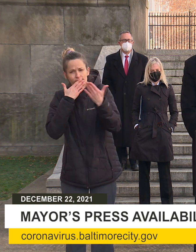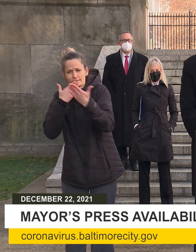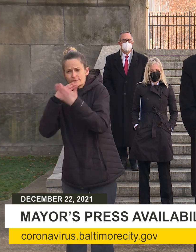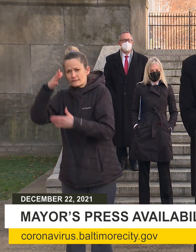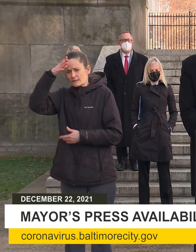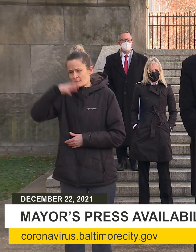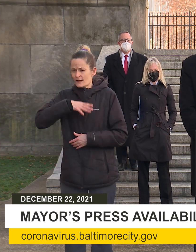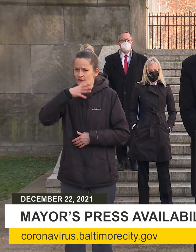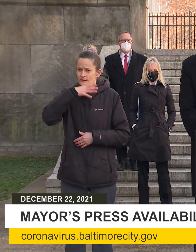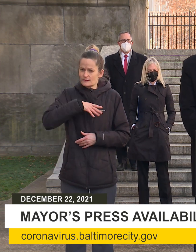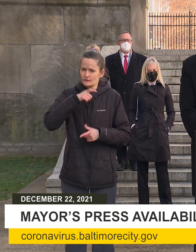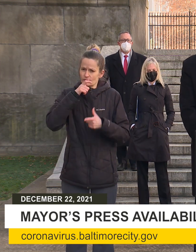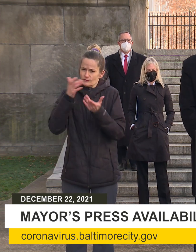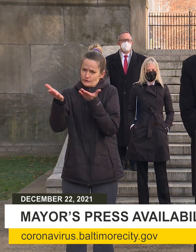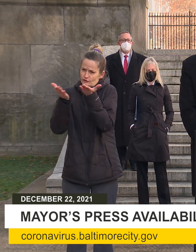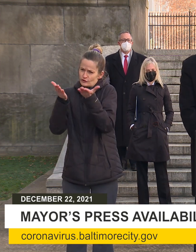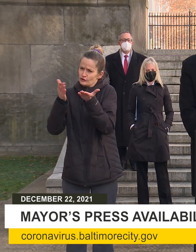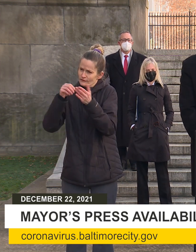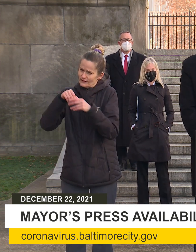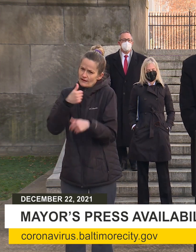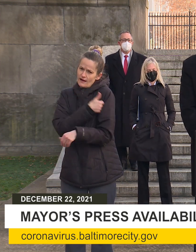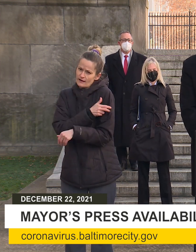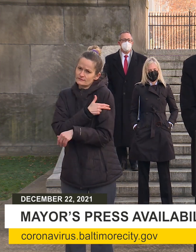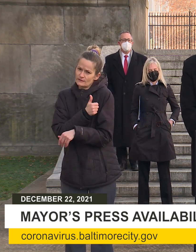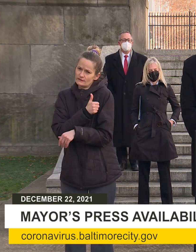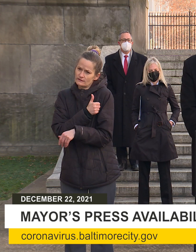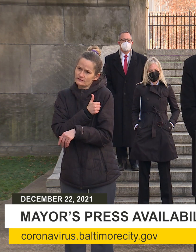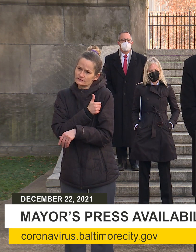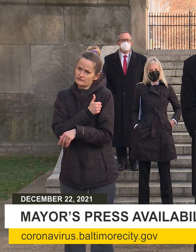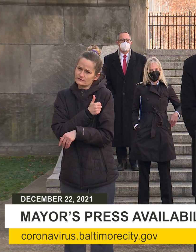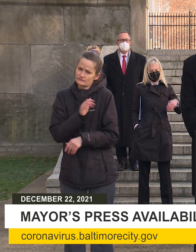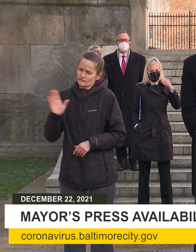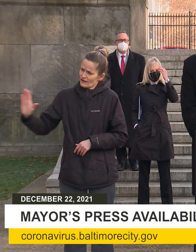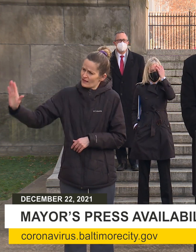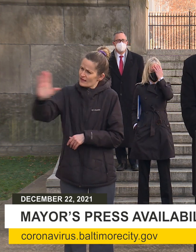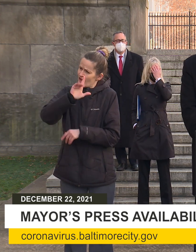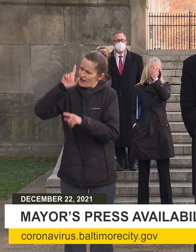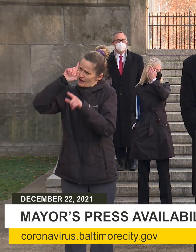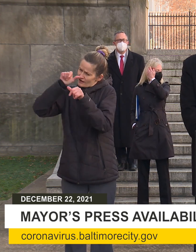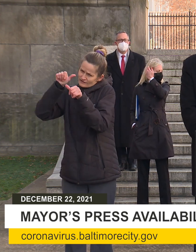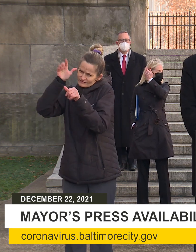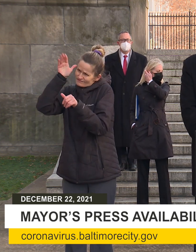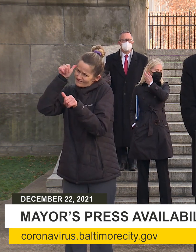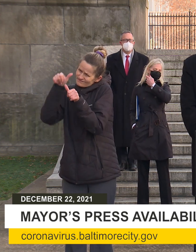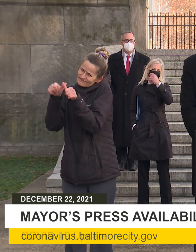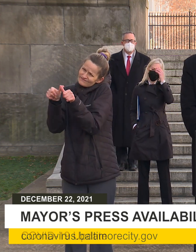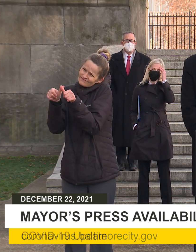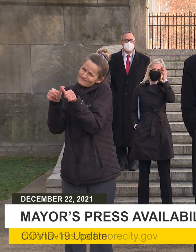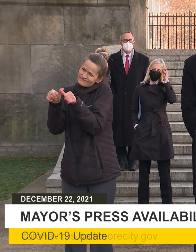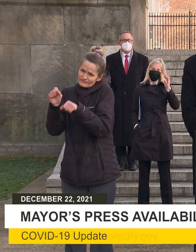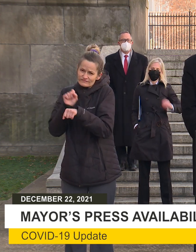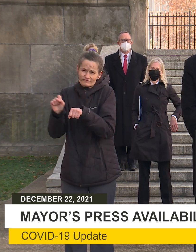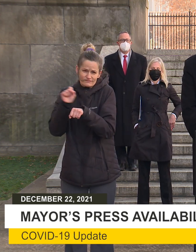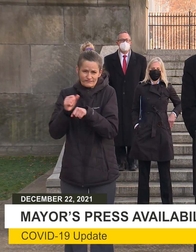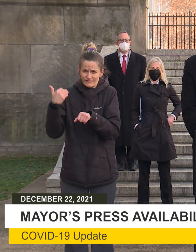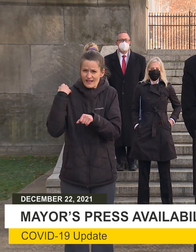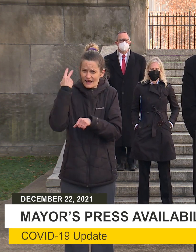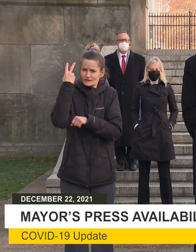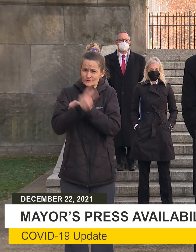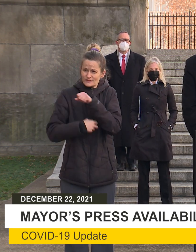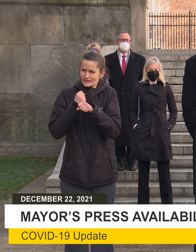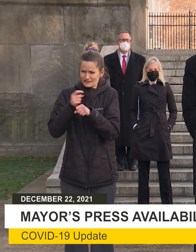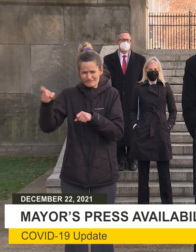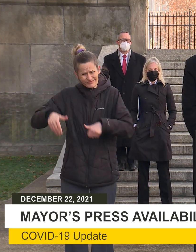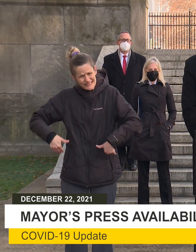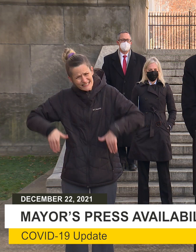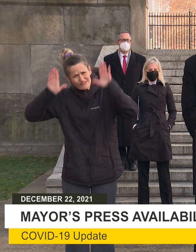hospitals for their dedication over the last 2 years. Clearly, they have given their lives both professionally